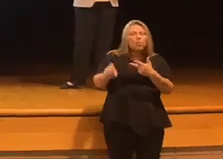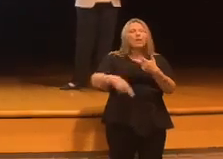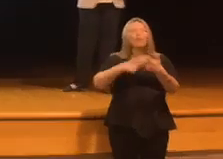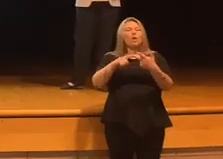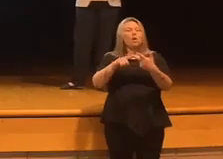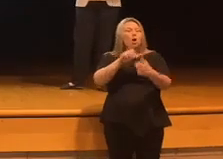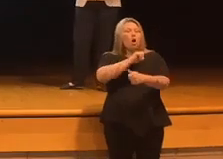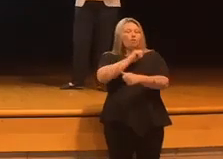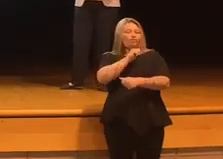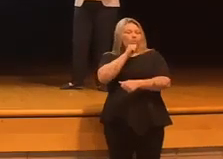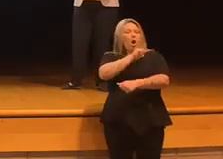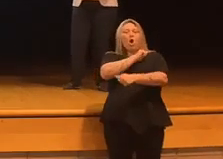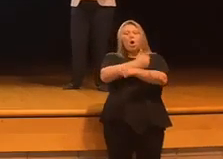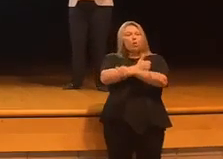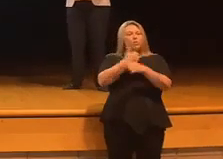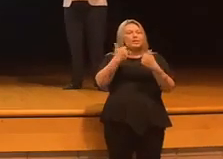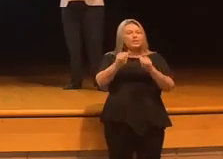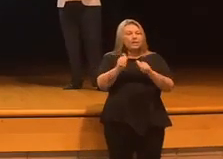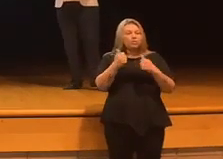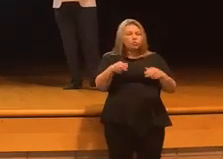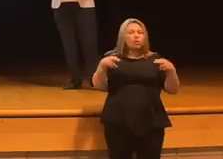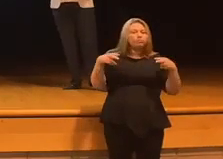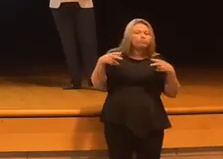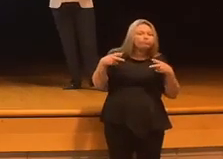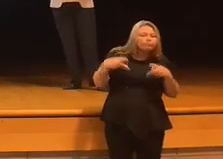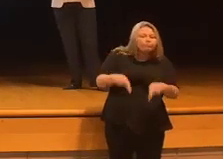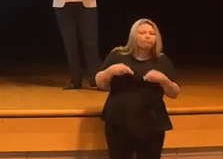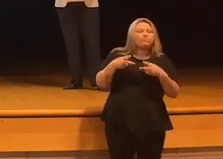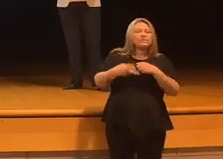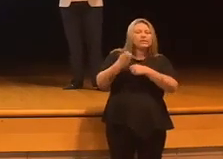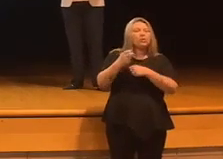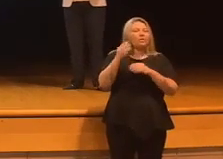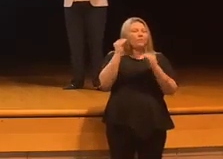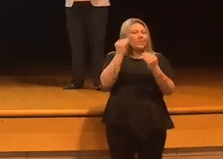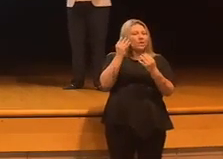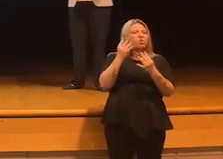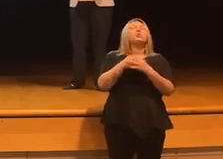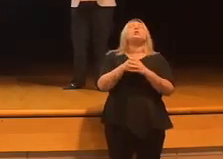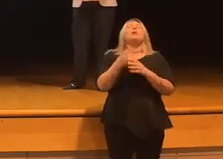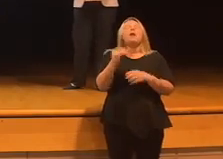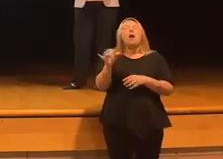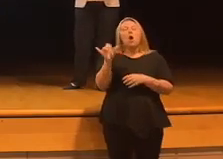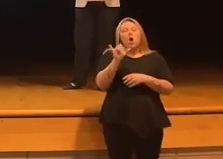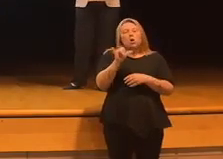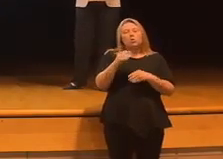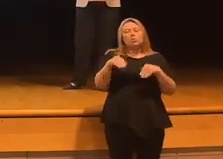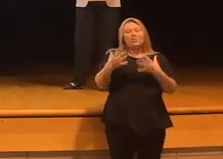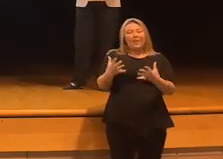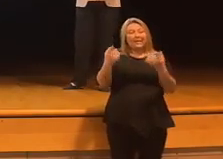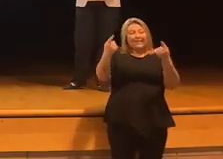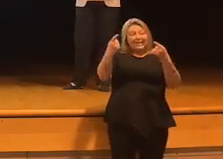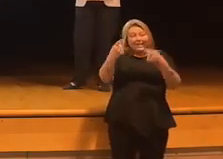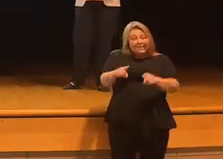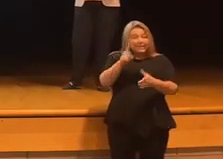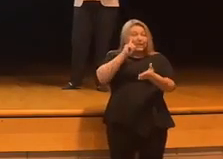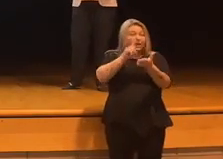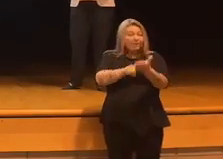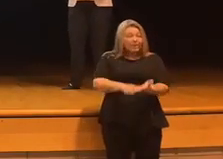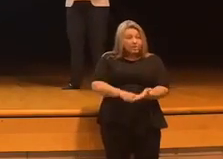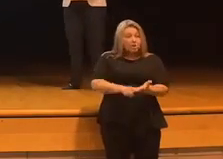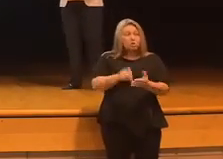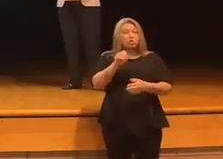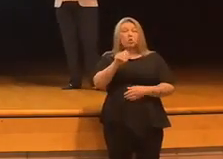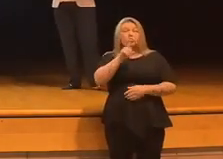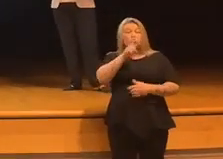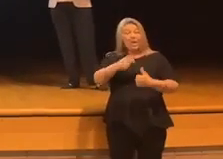unauthorized attempts on our secured network. It also provides incident investigation where real live